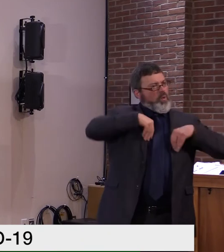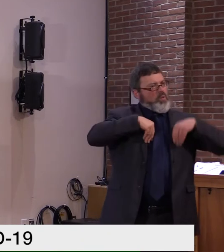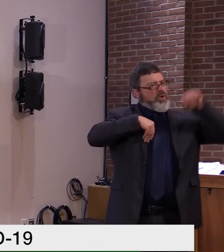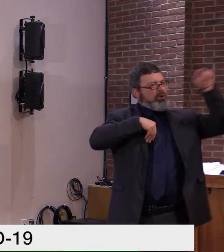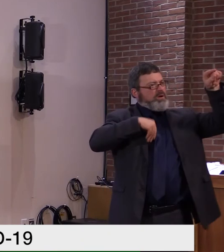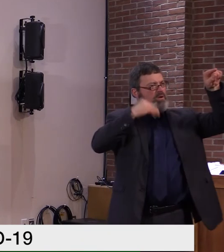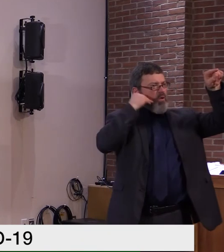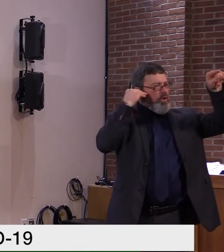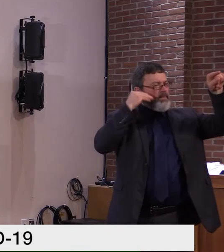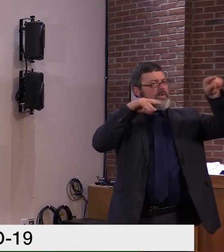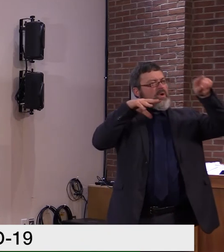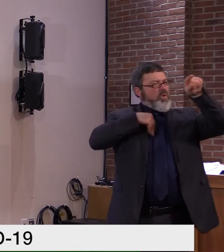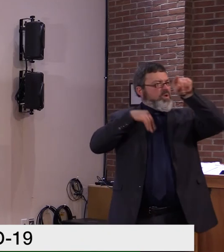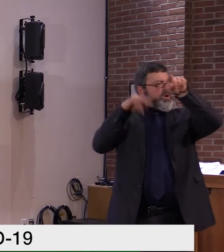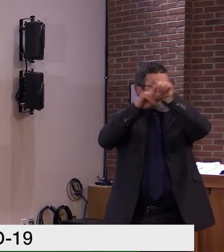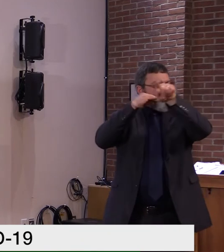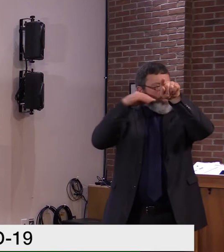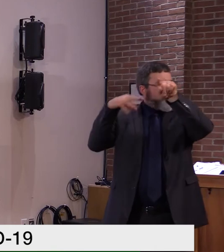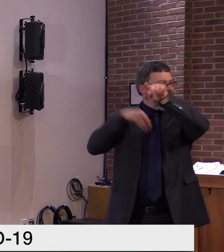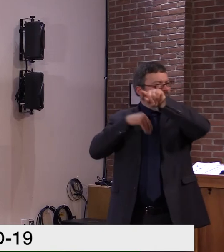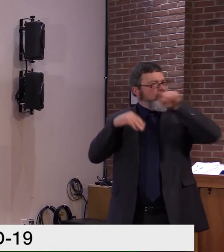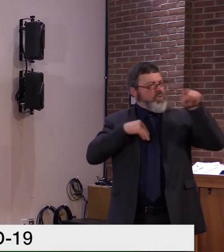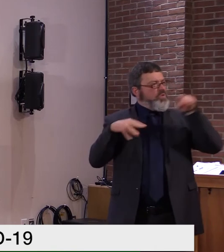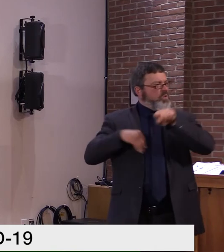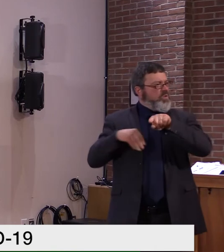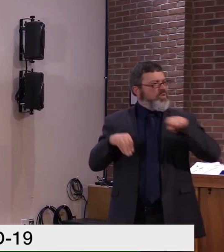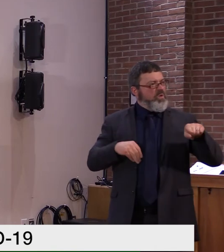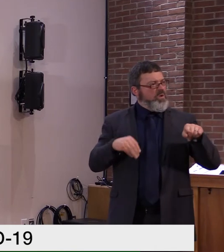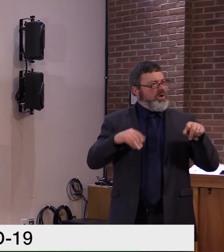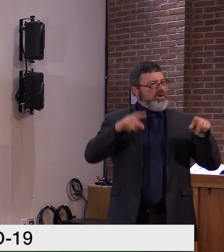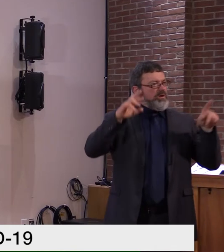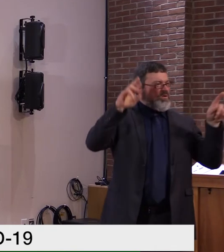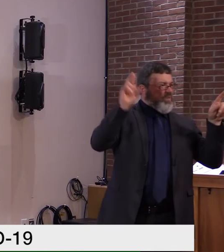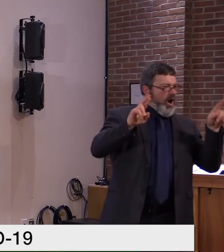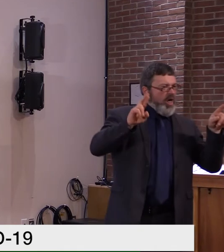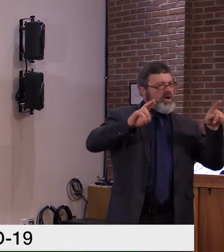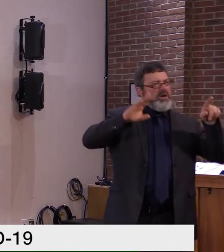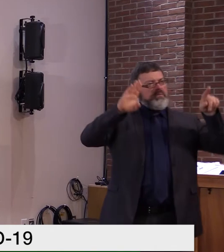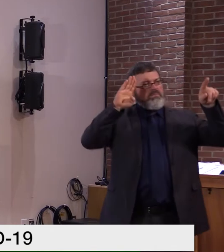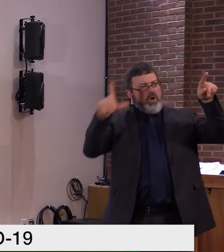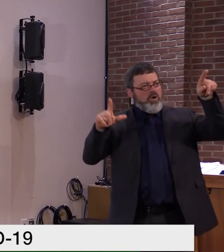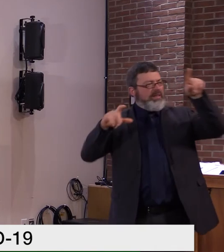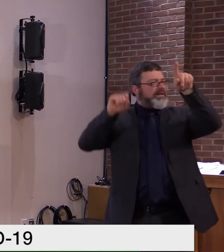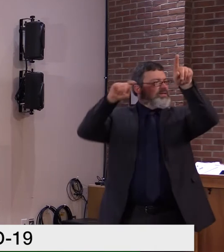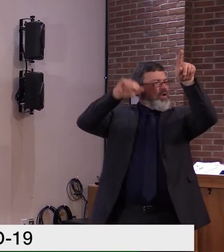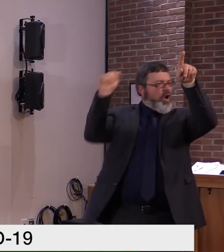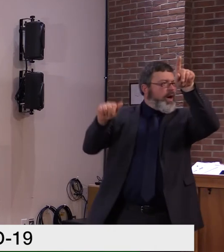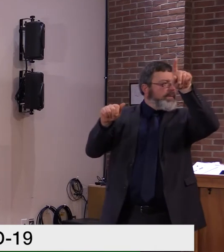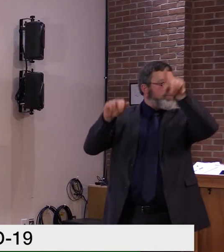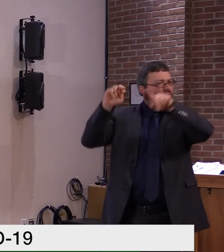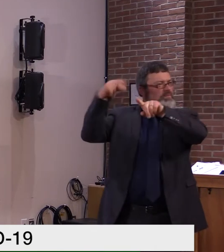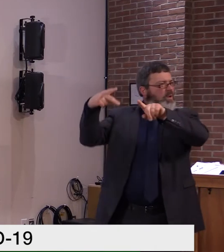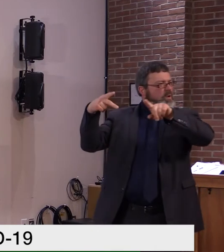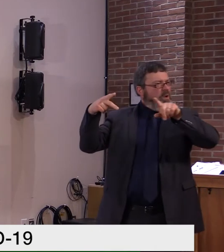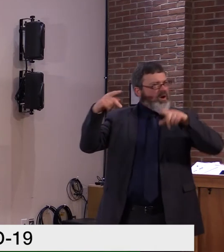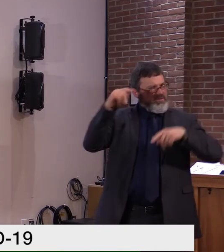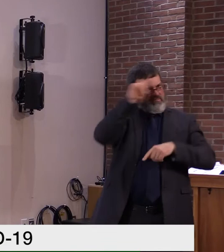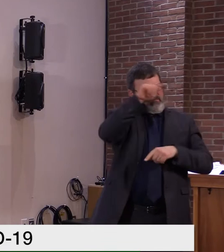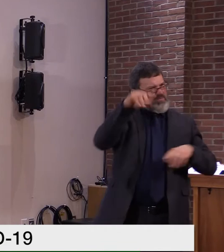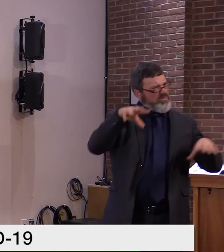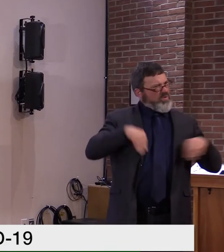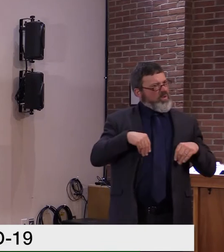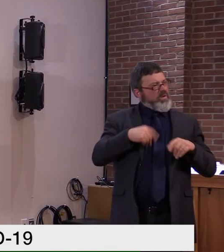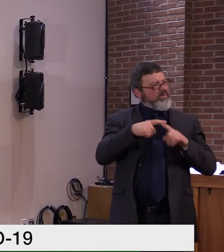now one in St. Albans, I think at least those three are operated by Genesis. They seem to have a fairly large outbreak, so I didn't know if there was